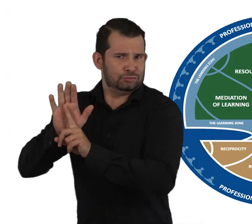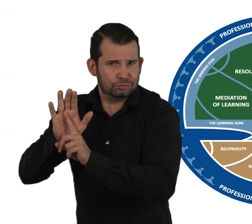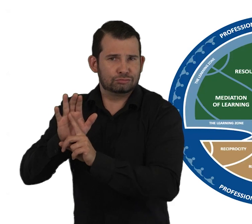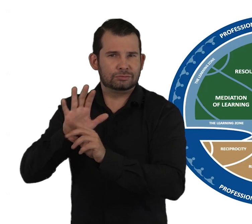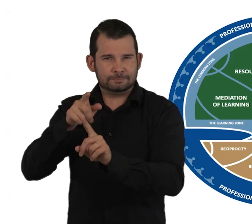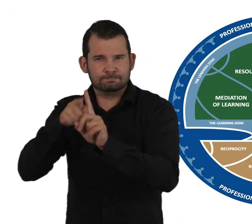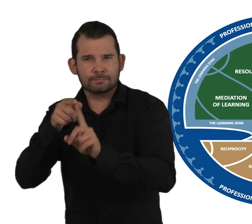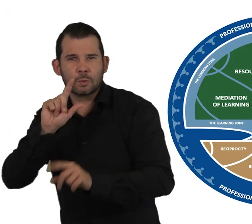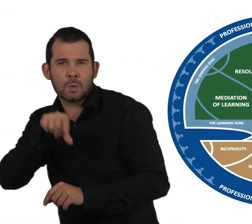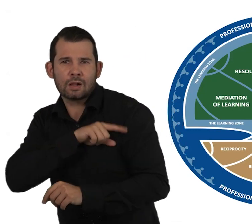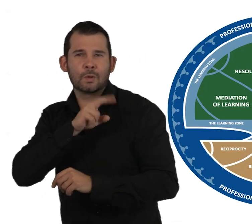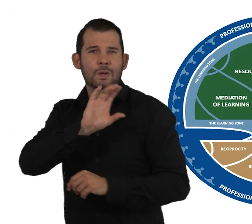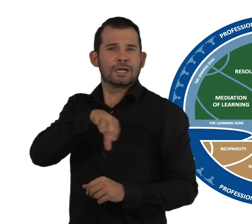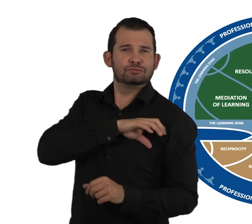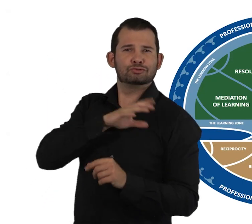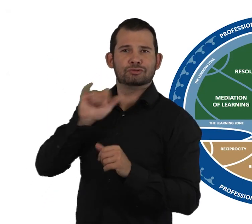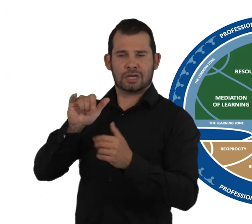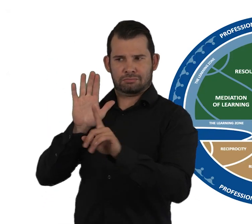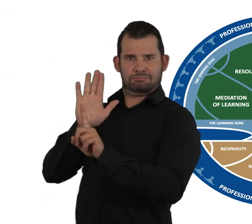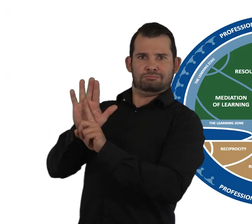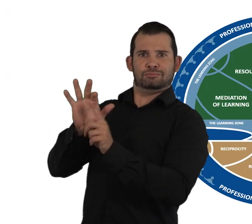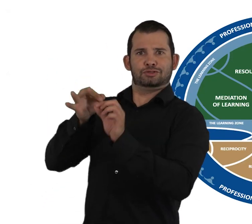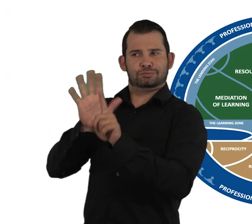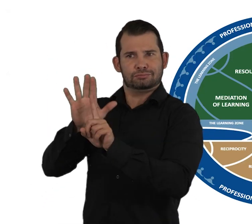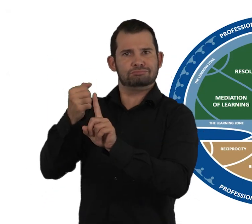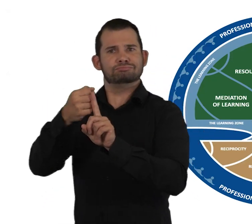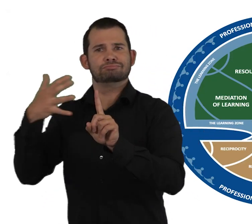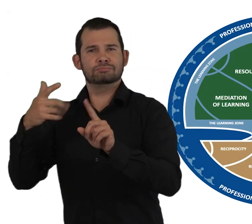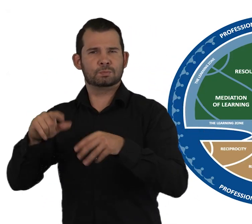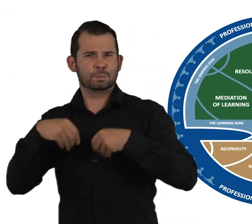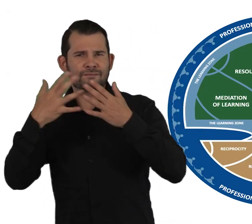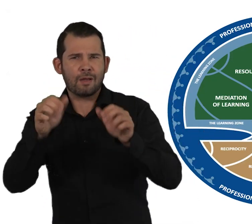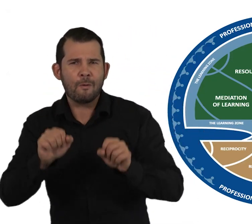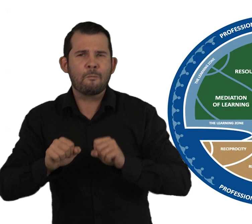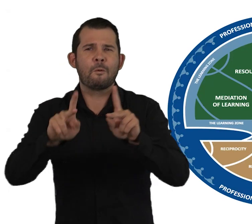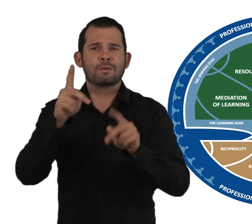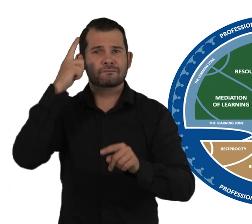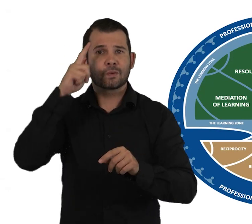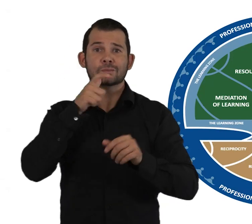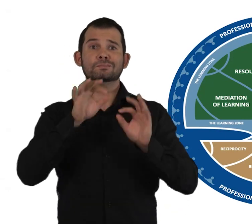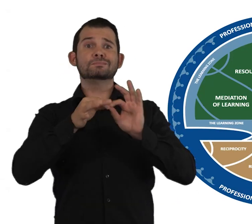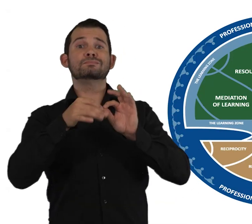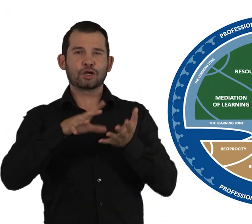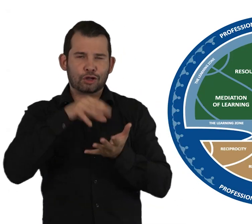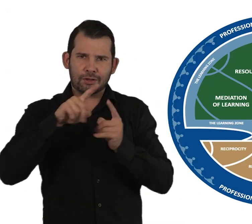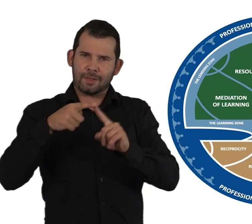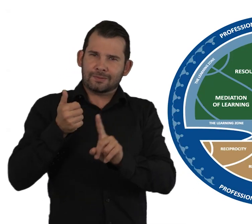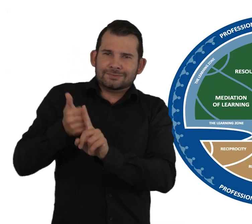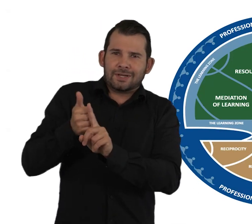specific quality or a characteristic belonging to the interpreter. We provide opportunities for practitioners to learn about themselves,